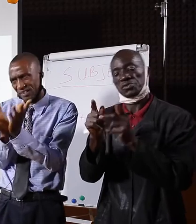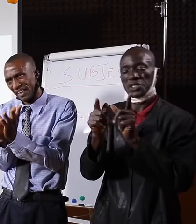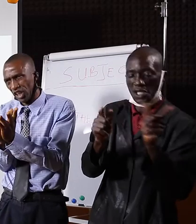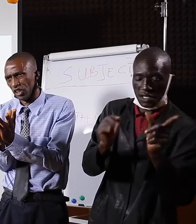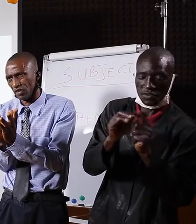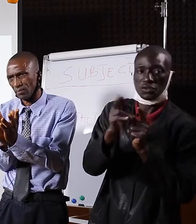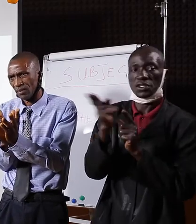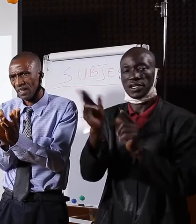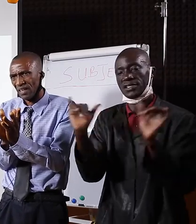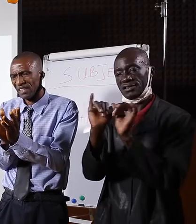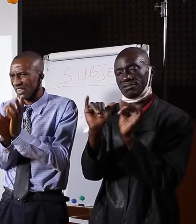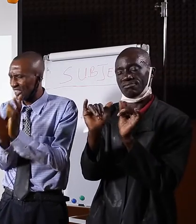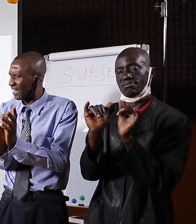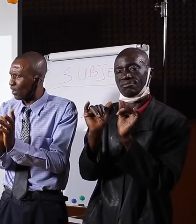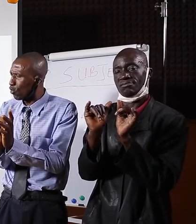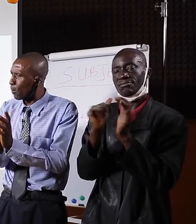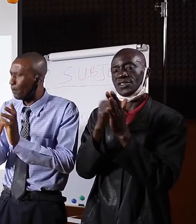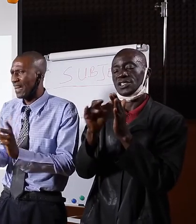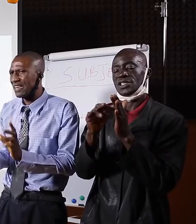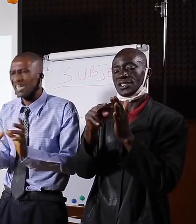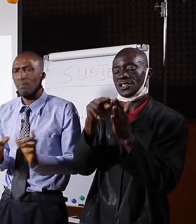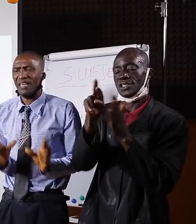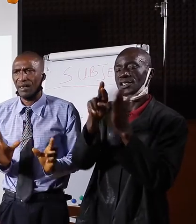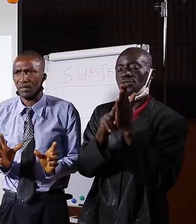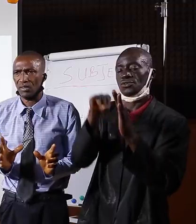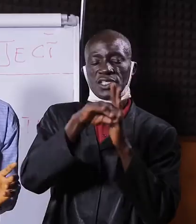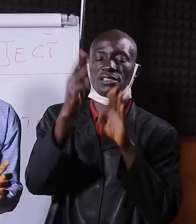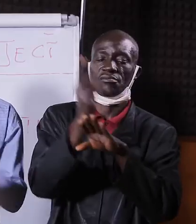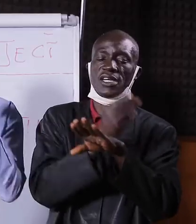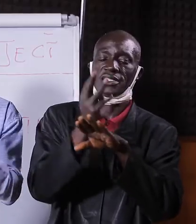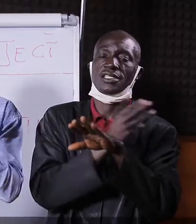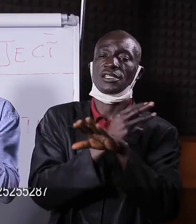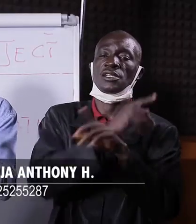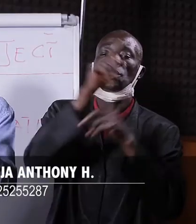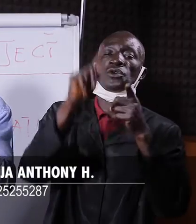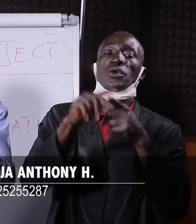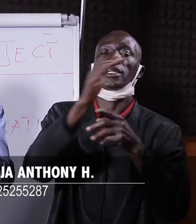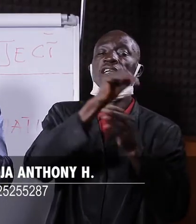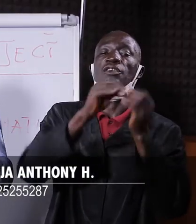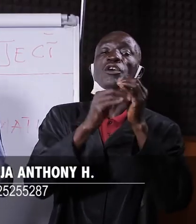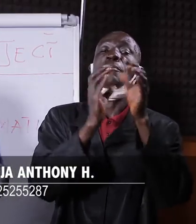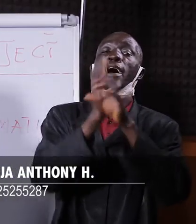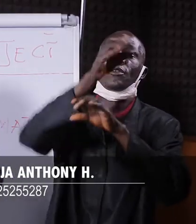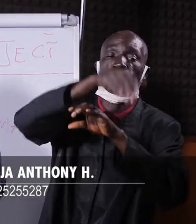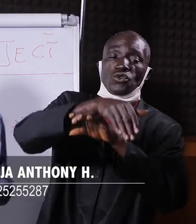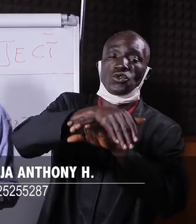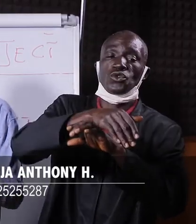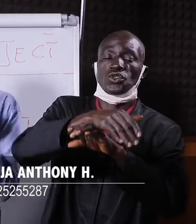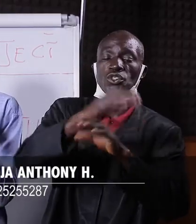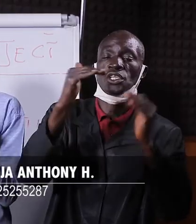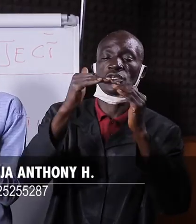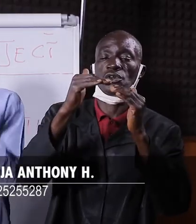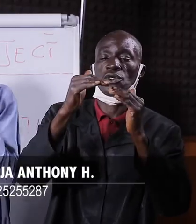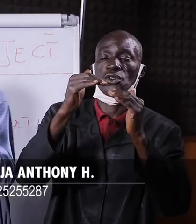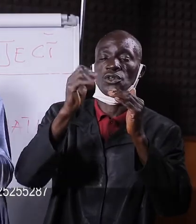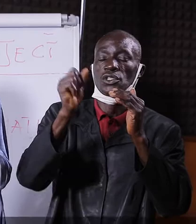to the right, the sign changes. It's a standard rule binding in mathematics. When a number crosses an equal sign,